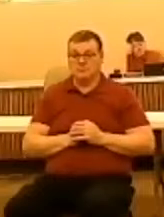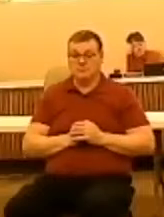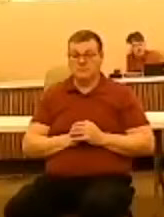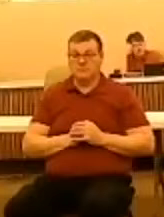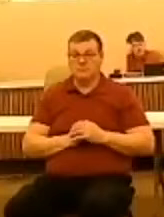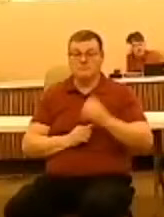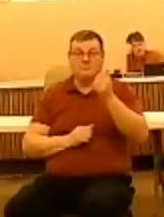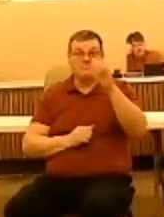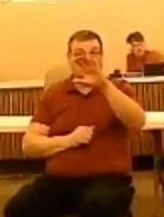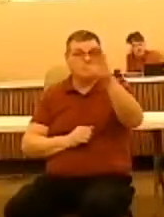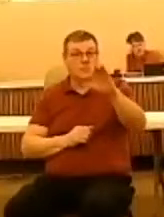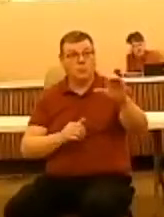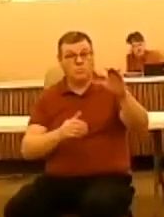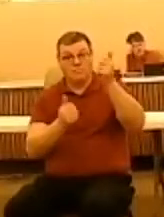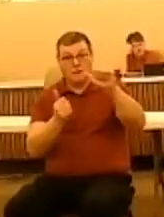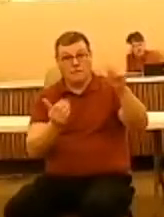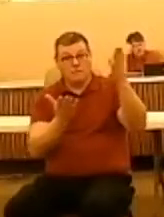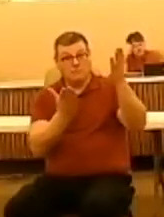Anything online?